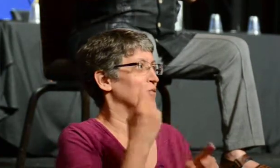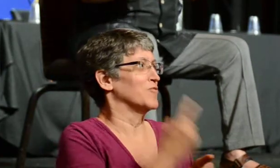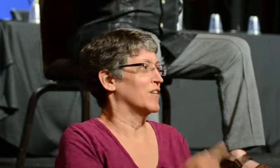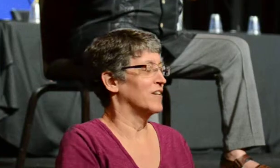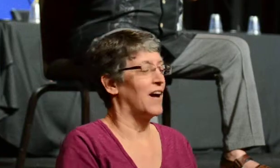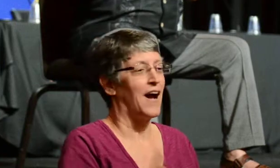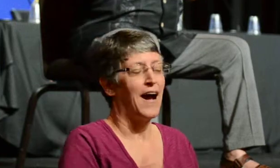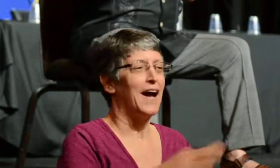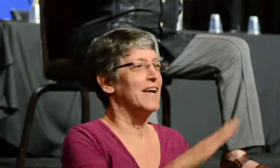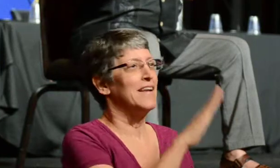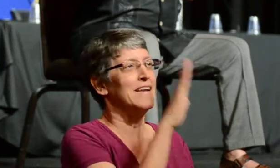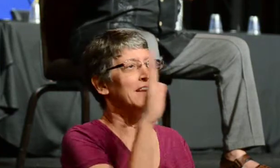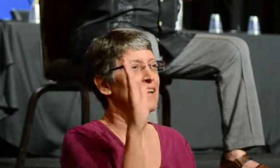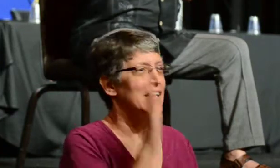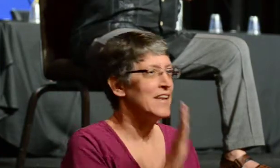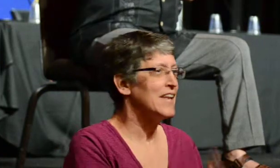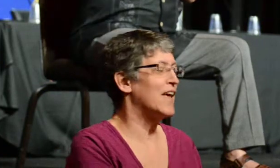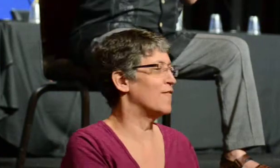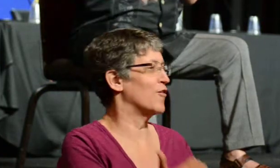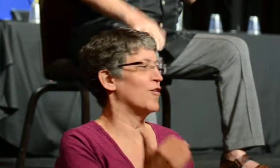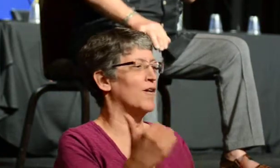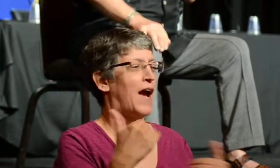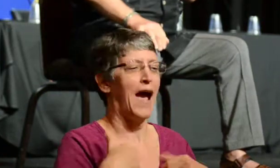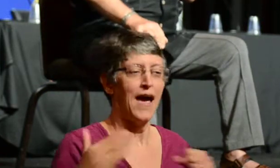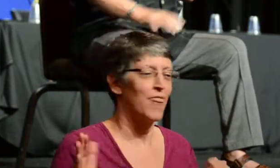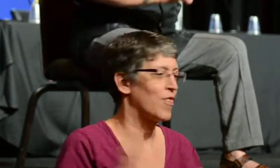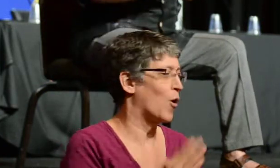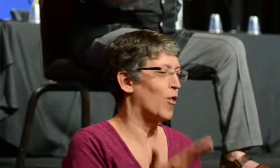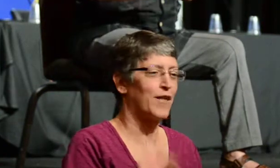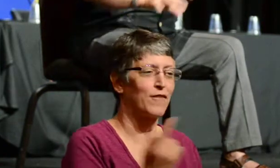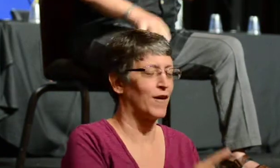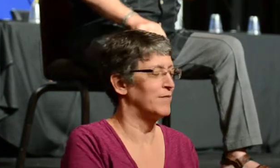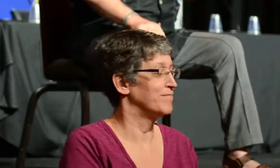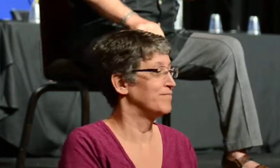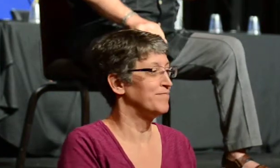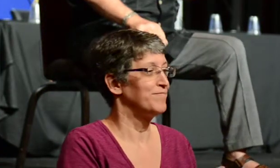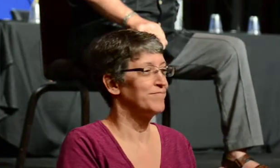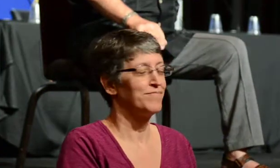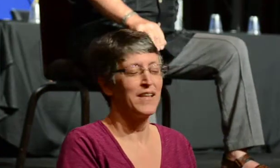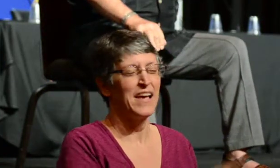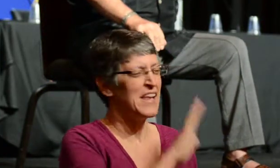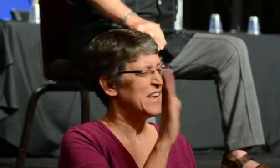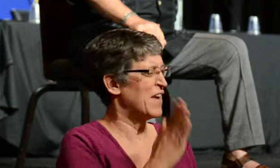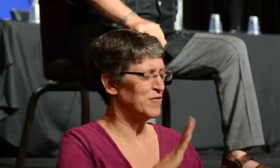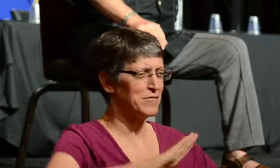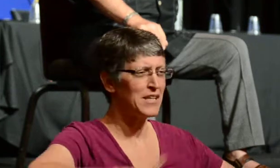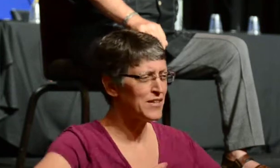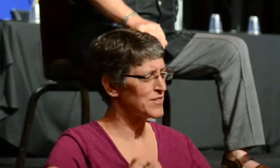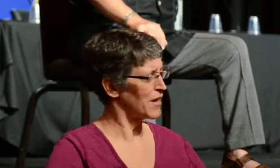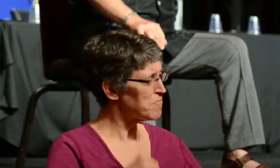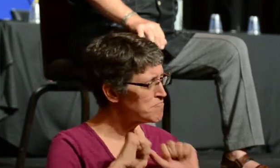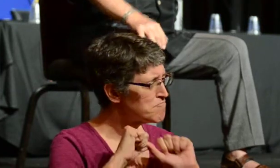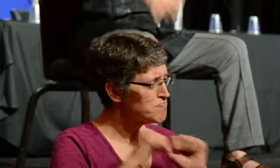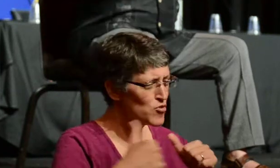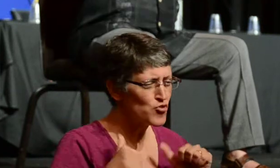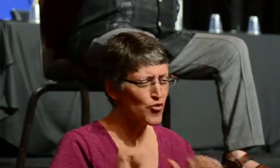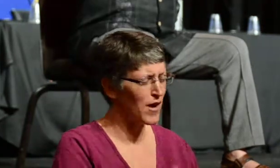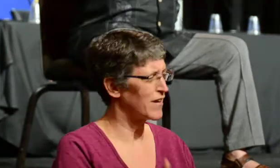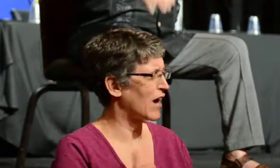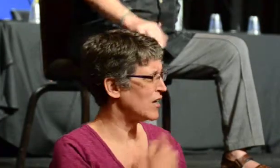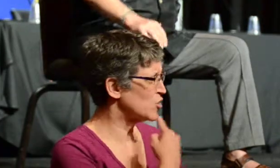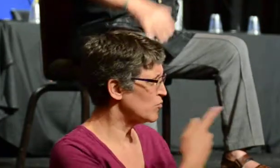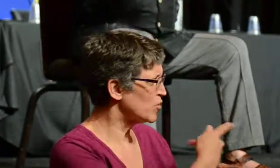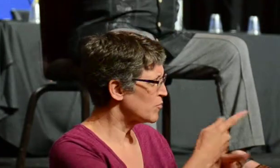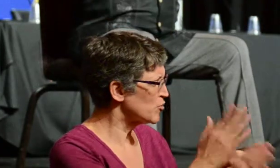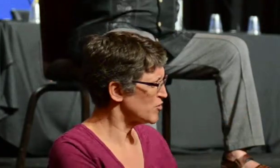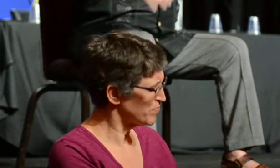never got Space the Final Frontier, the whole thing, right. I never got it to my satisfaction. I kept trying. I kept saying to the producers, let me